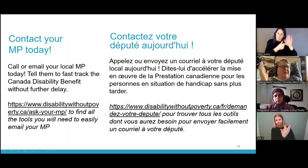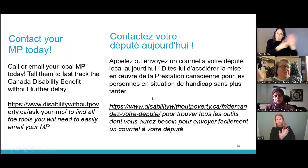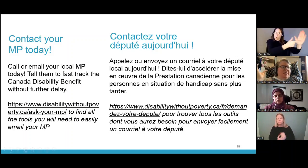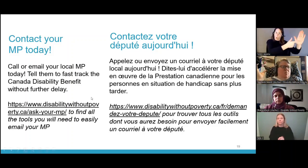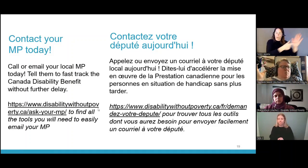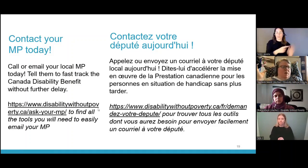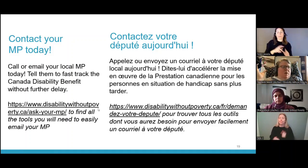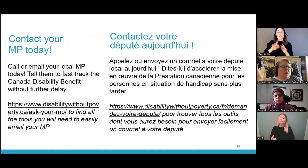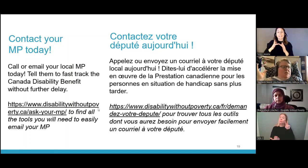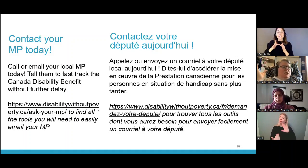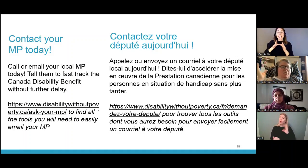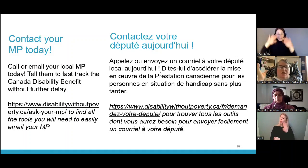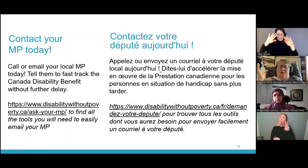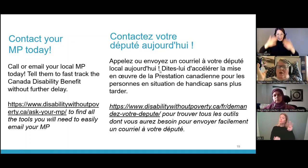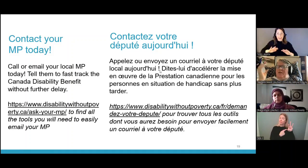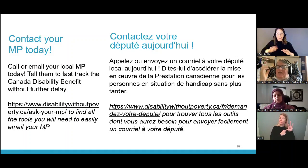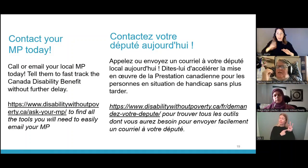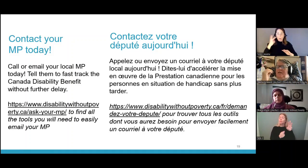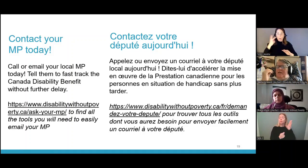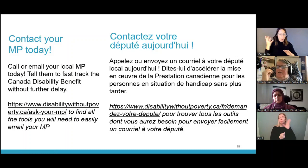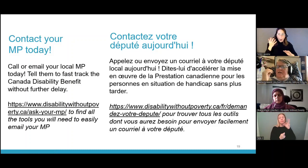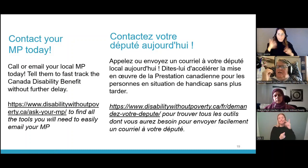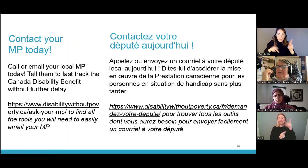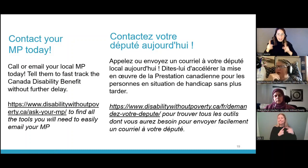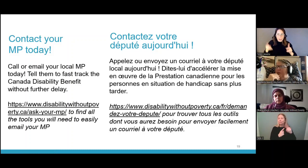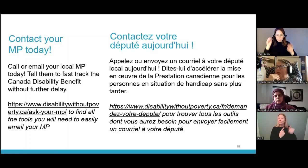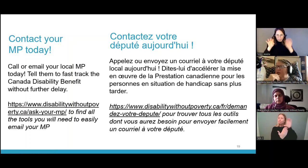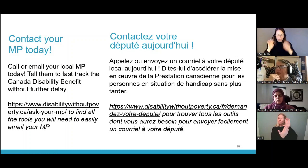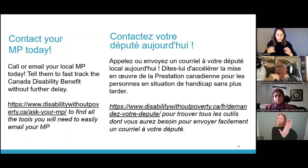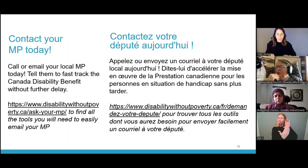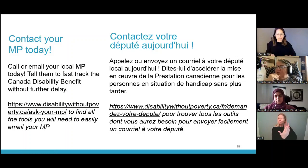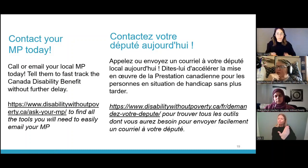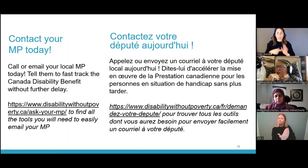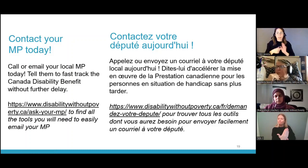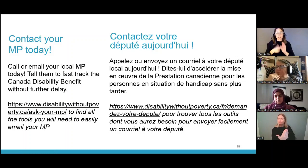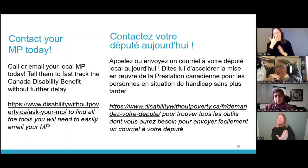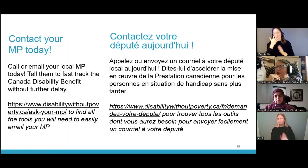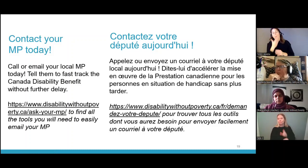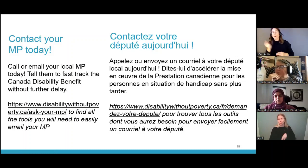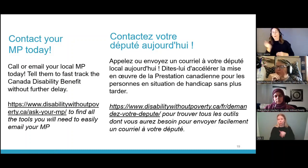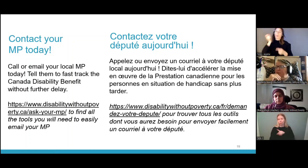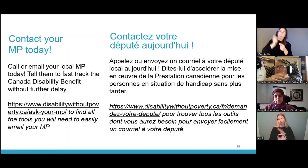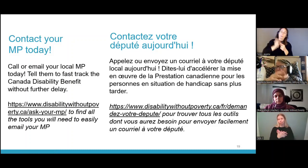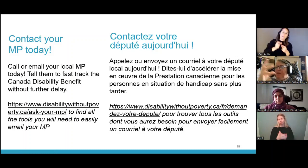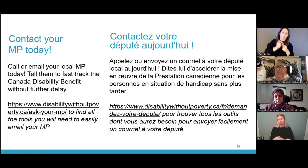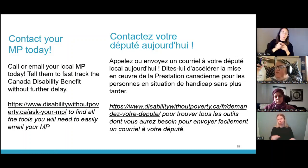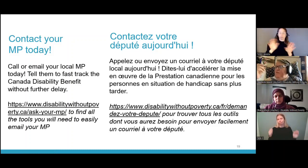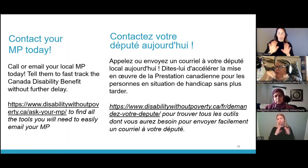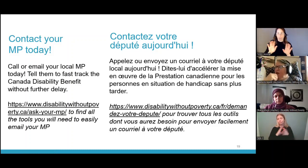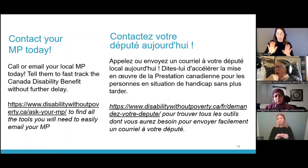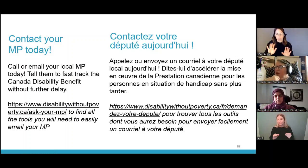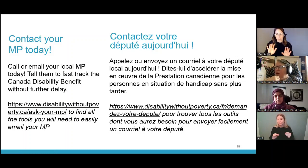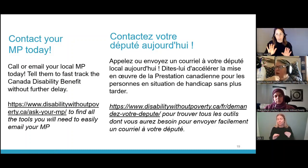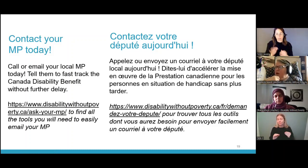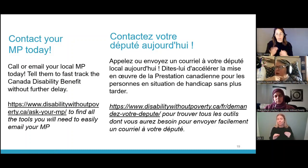in fancy words, that not in, you know, following some type